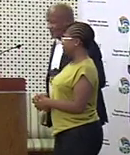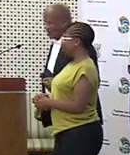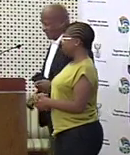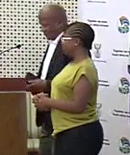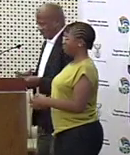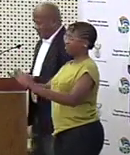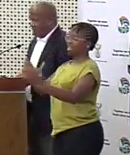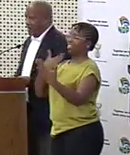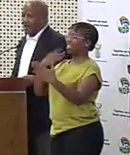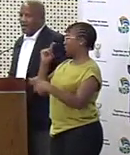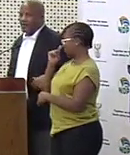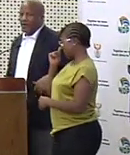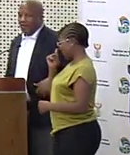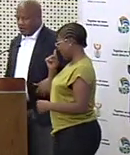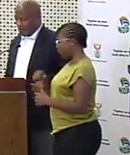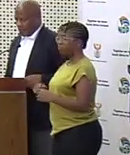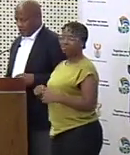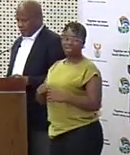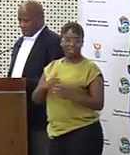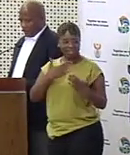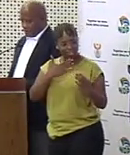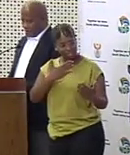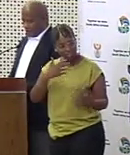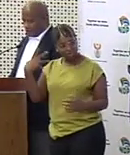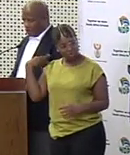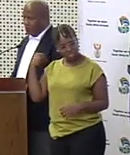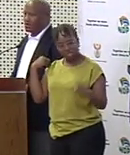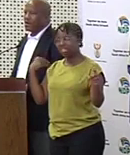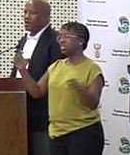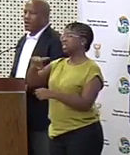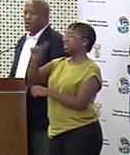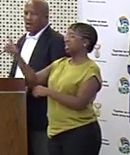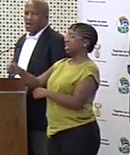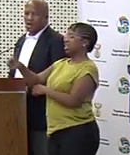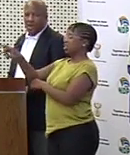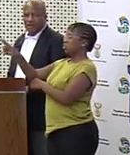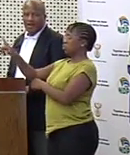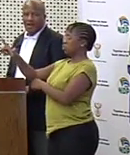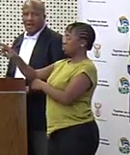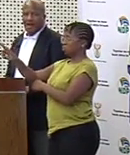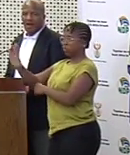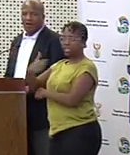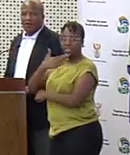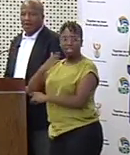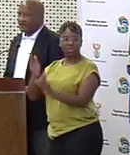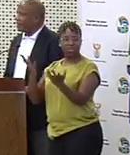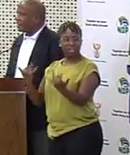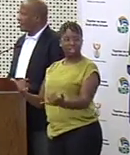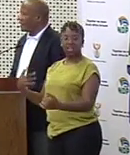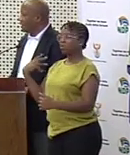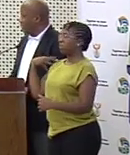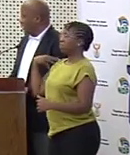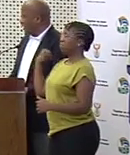Thank you, Sis. Thank you, Minister Zulu. Let's now allow